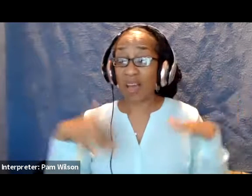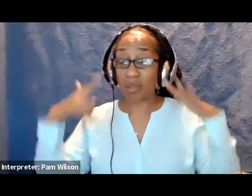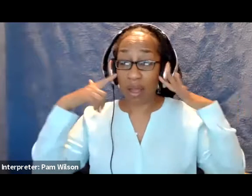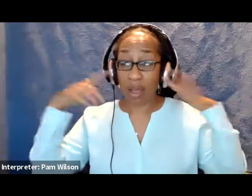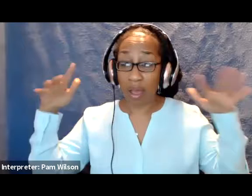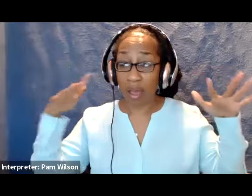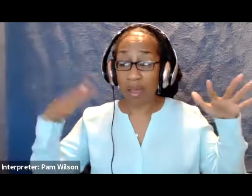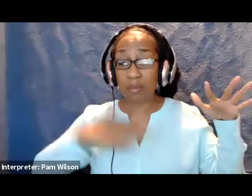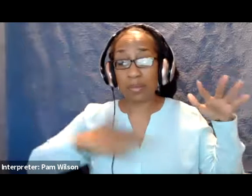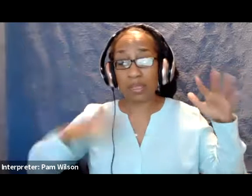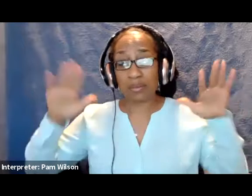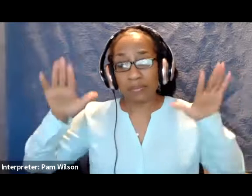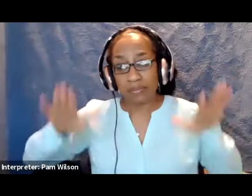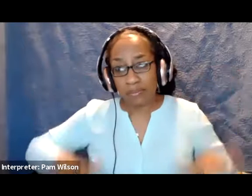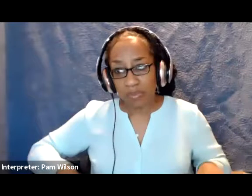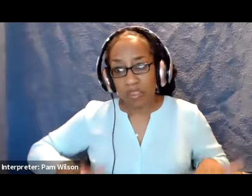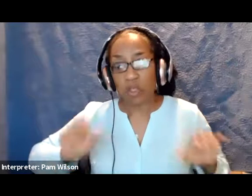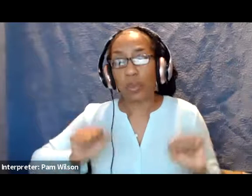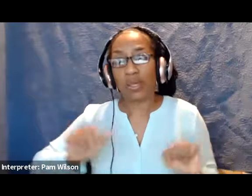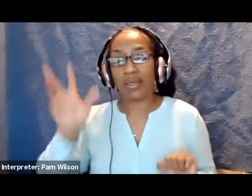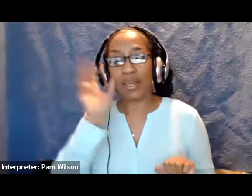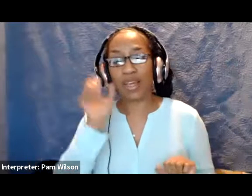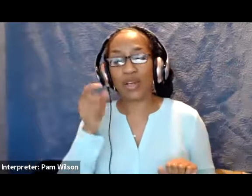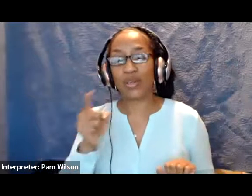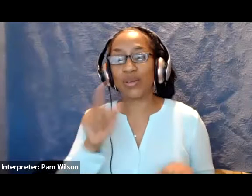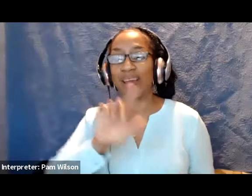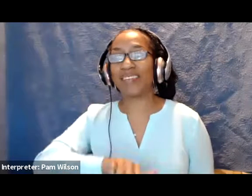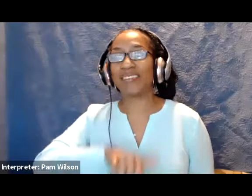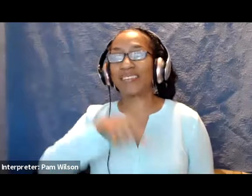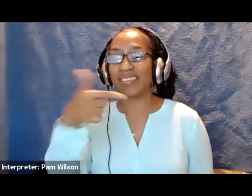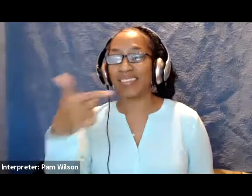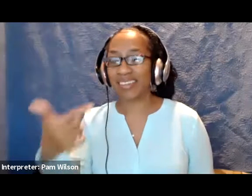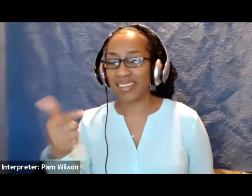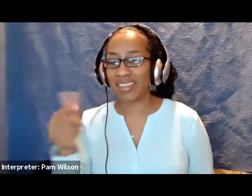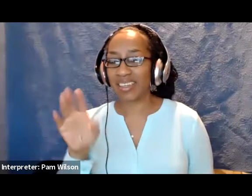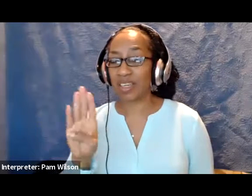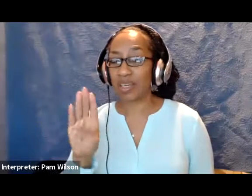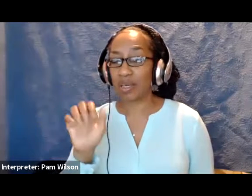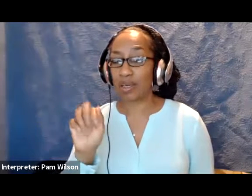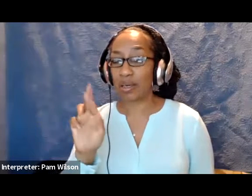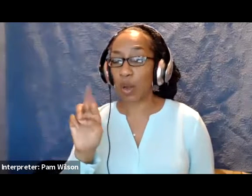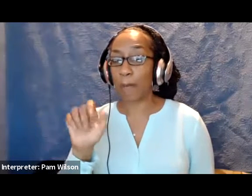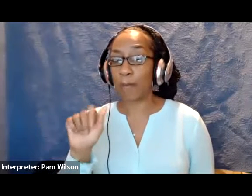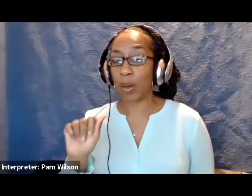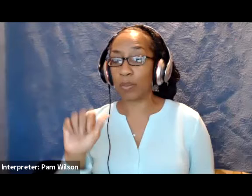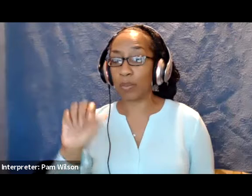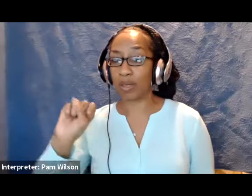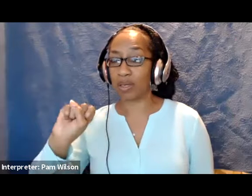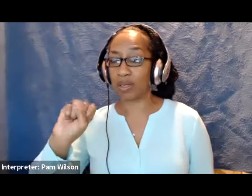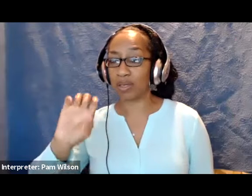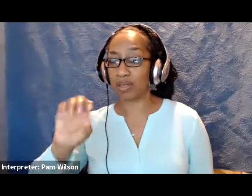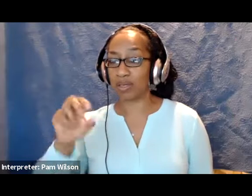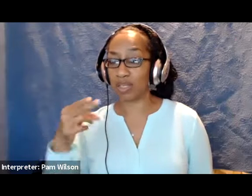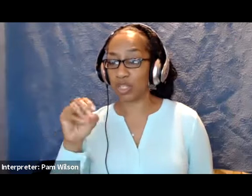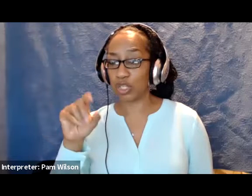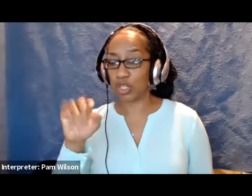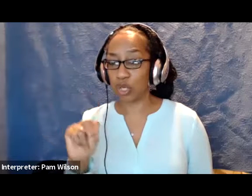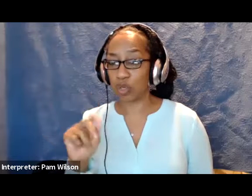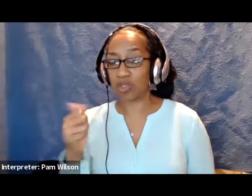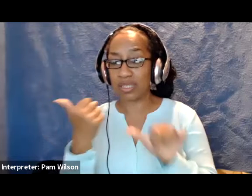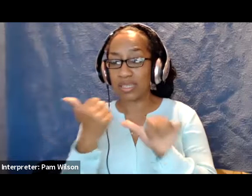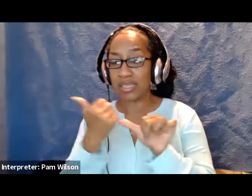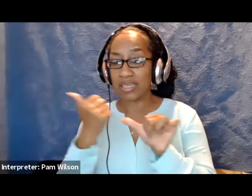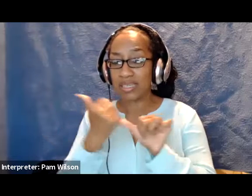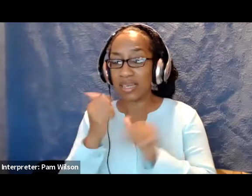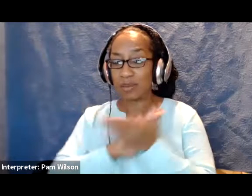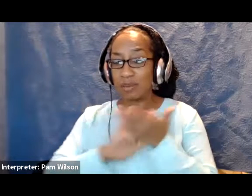And with that, I will turn it over to Barbara Schoen, who is an associate professor at the University of Texas,